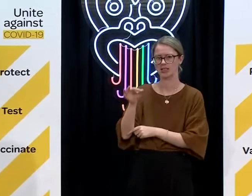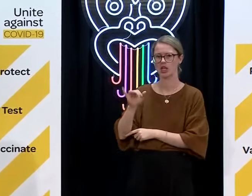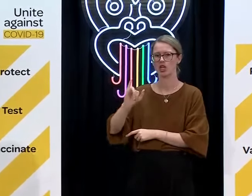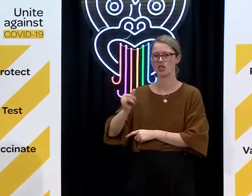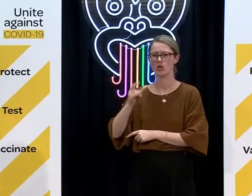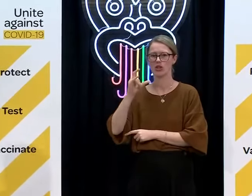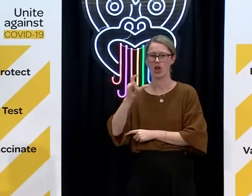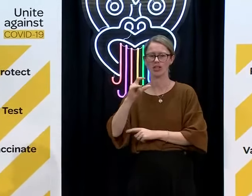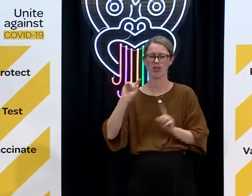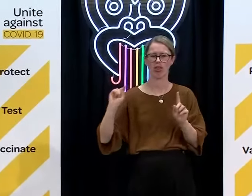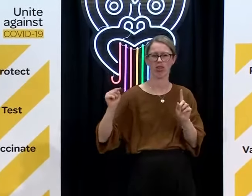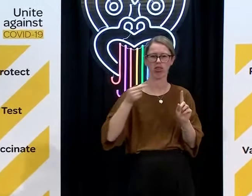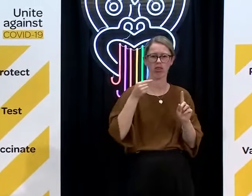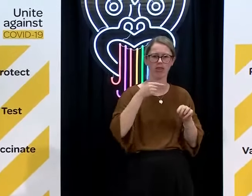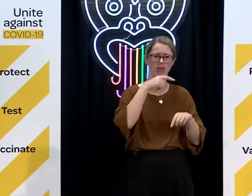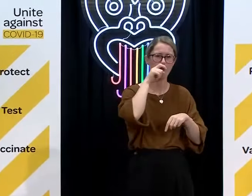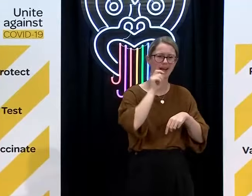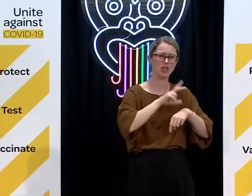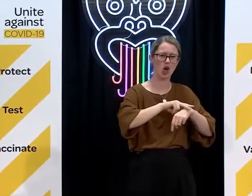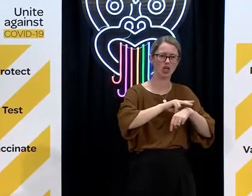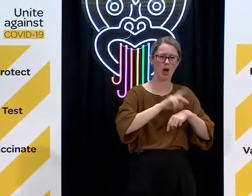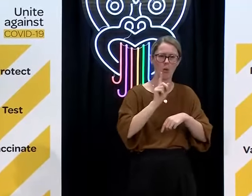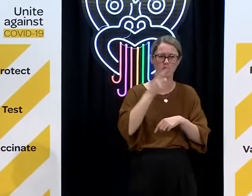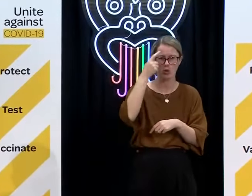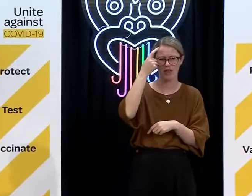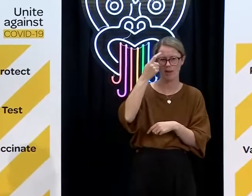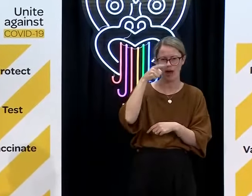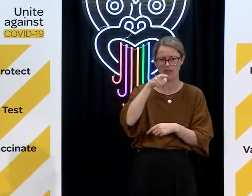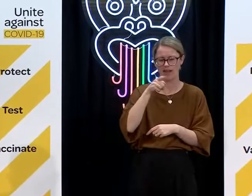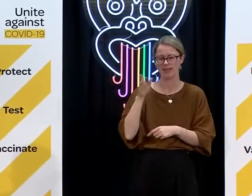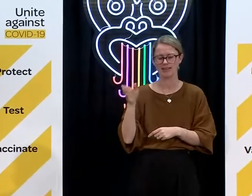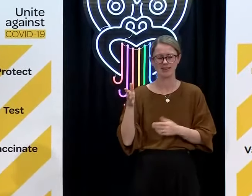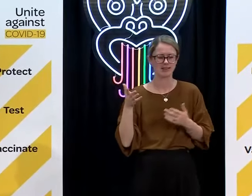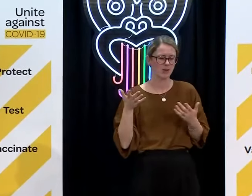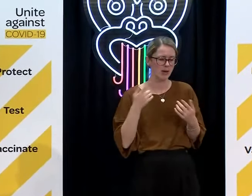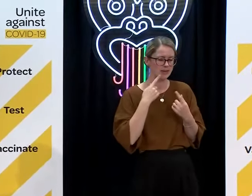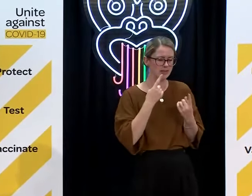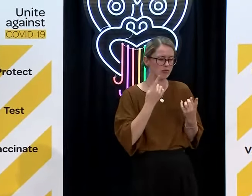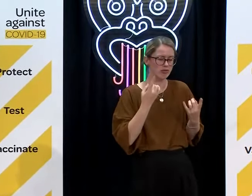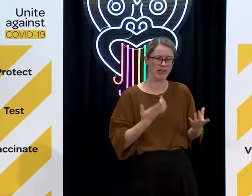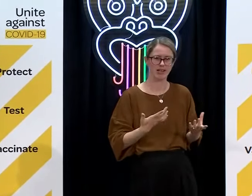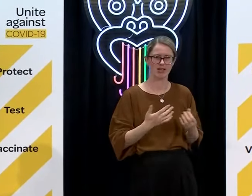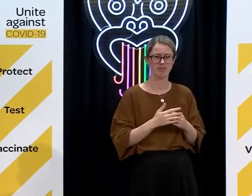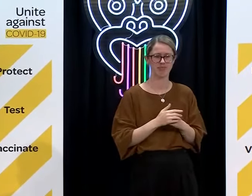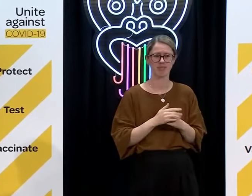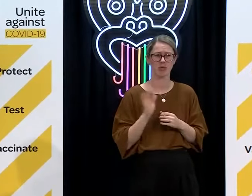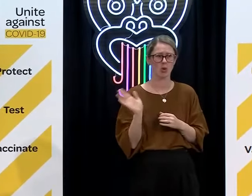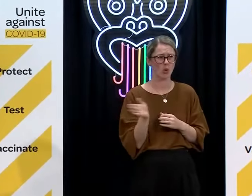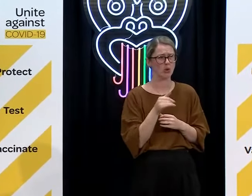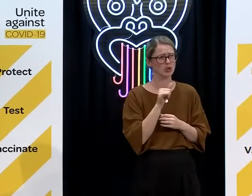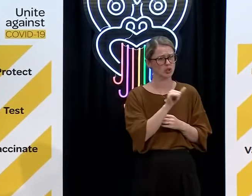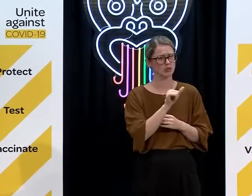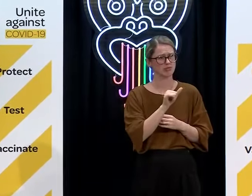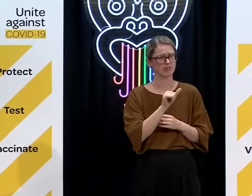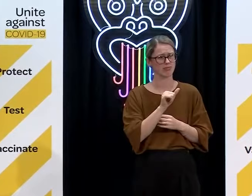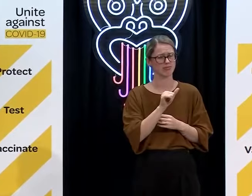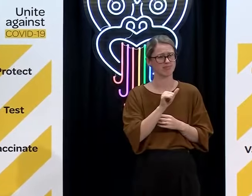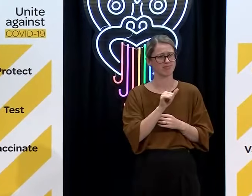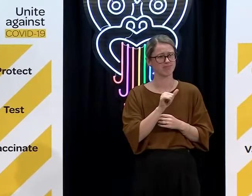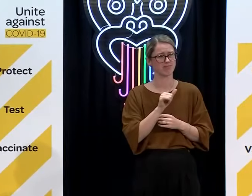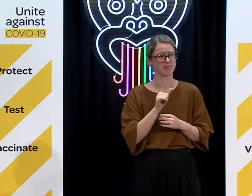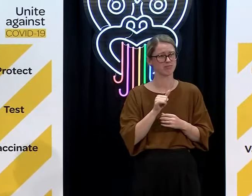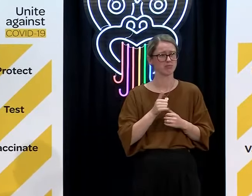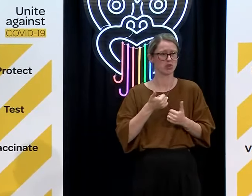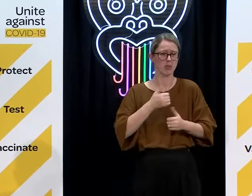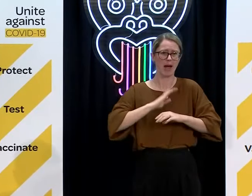Wild? Like I said, I just, I think we should all lead by example, of